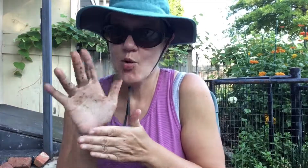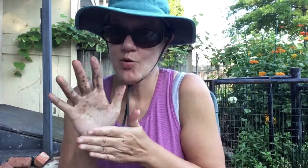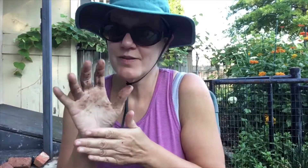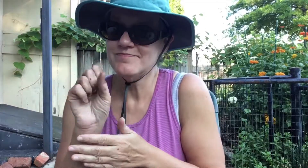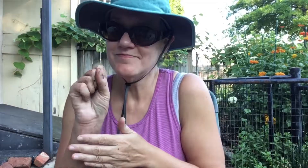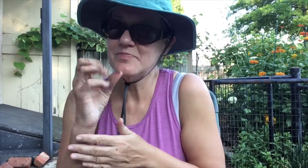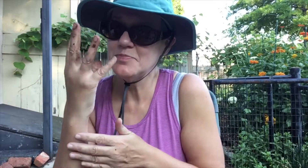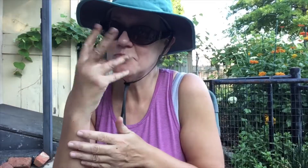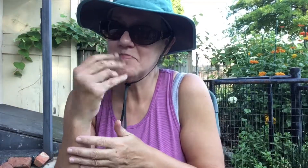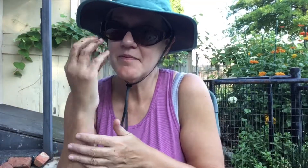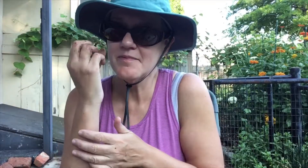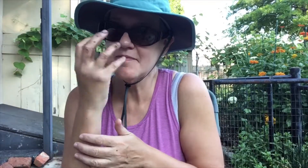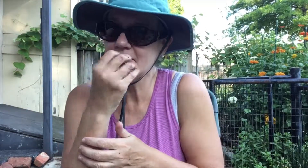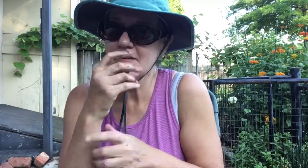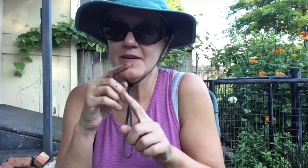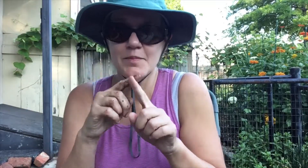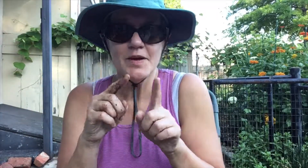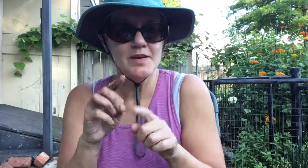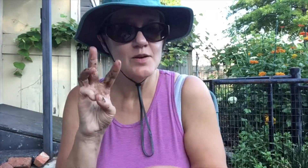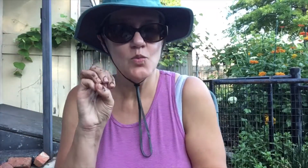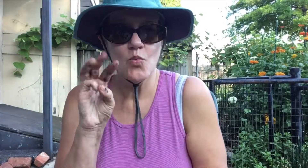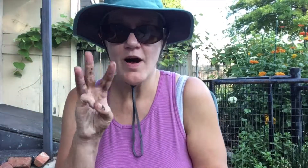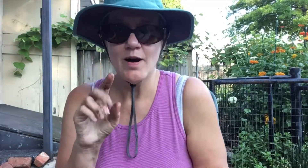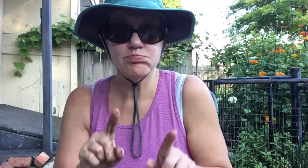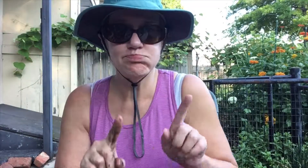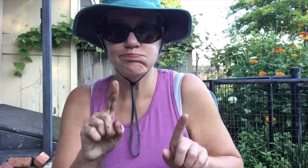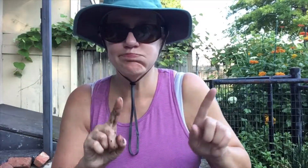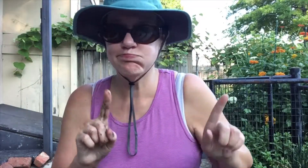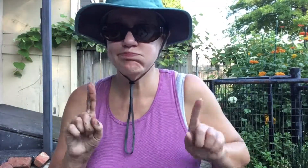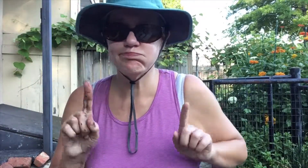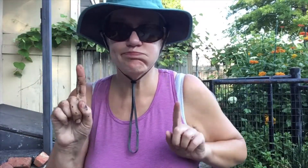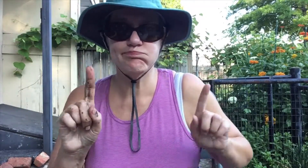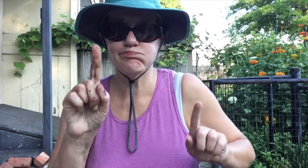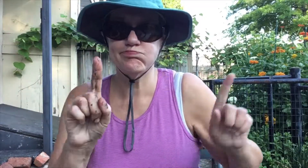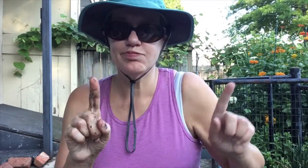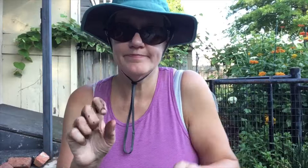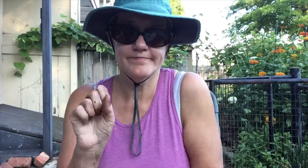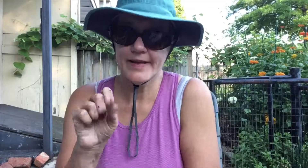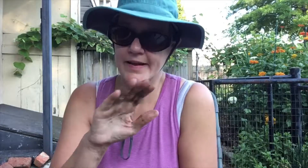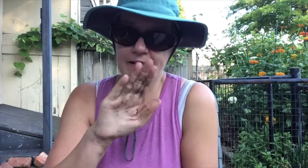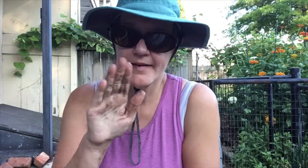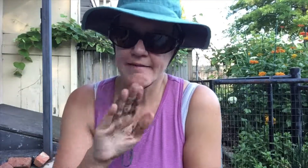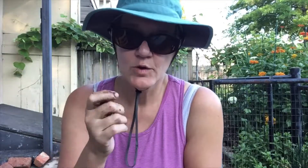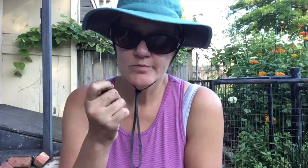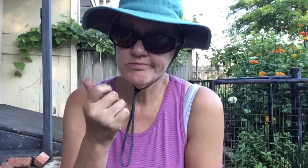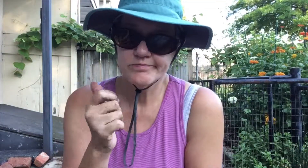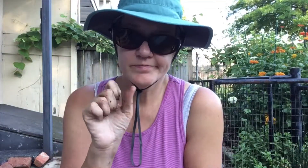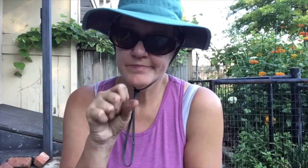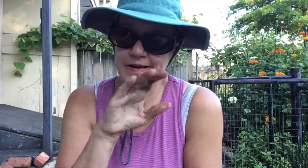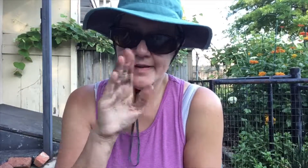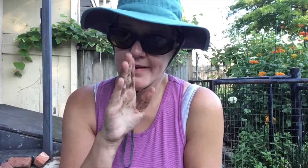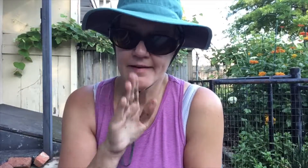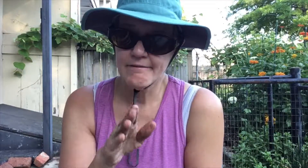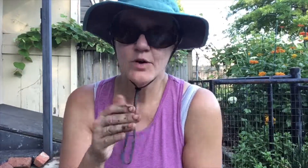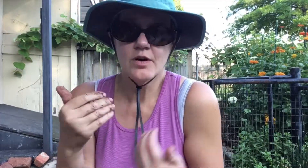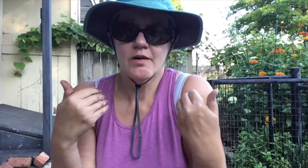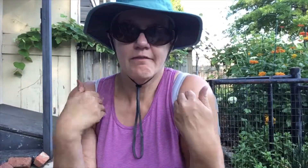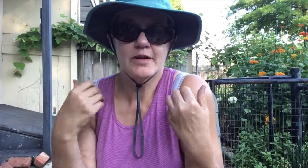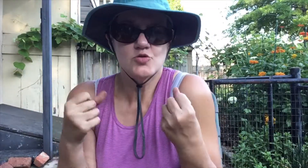morning glories. They're beautiful, but they have a very strong root system and they spread everywhere. I'm never going to be